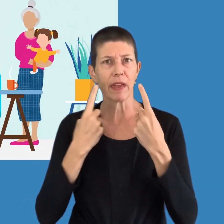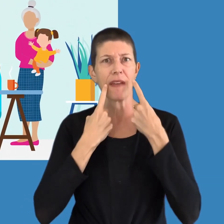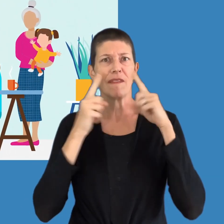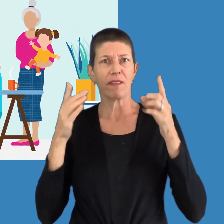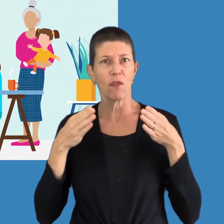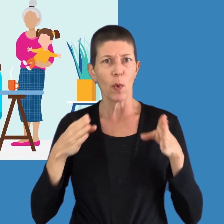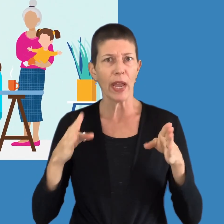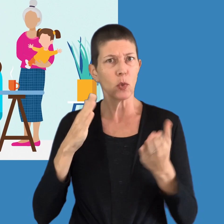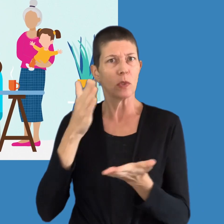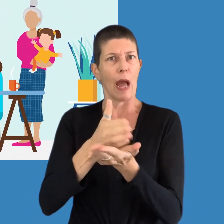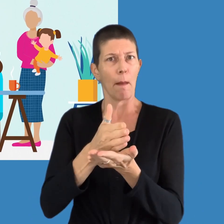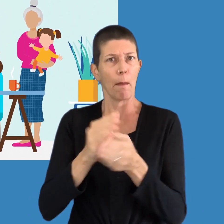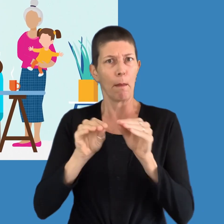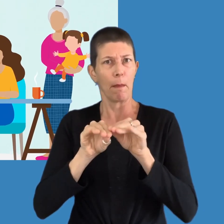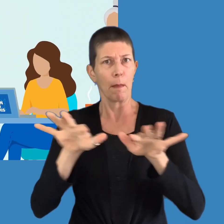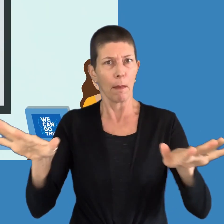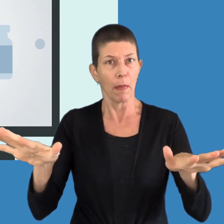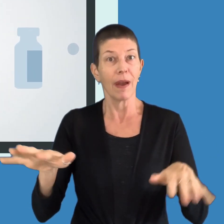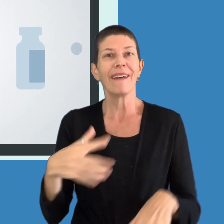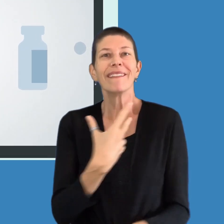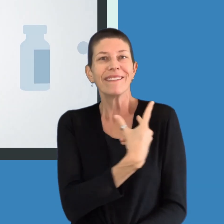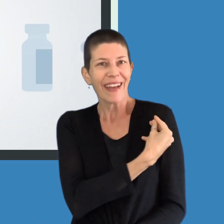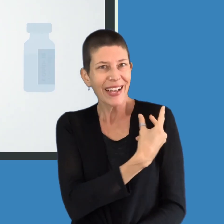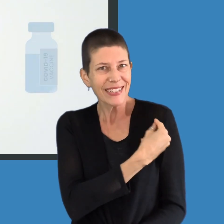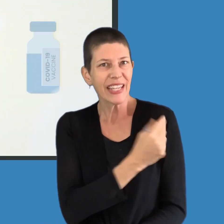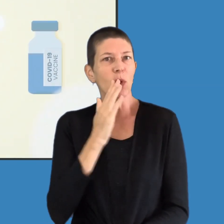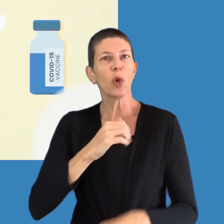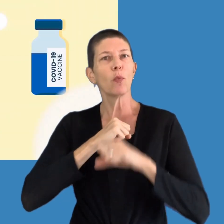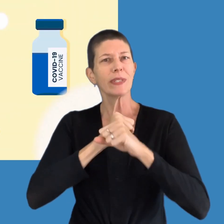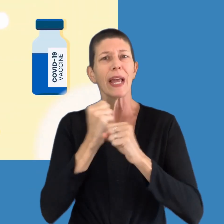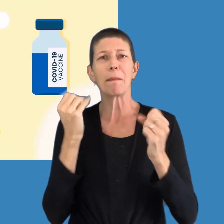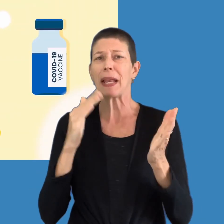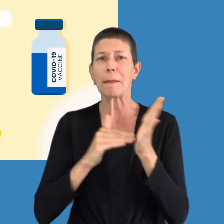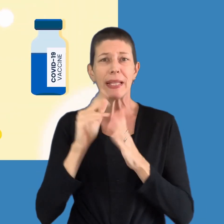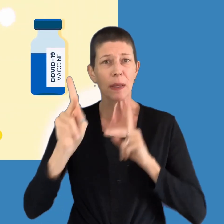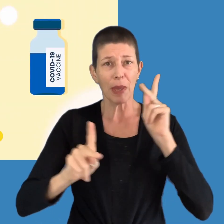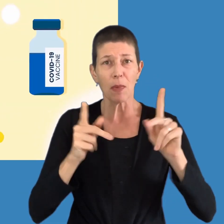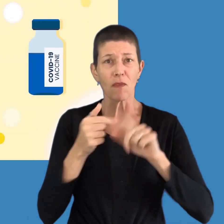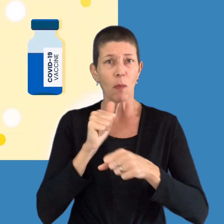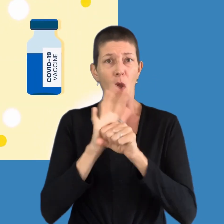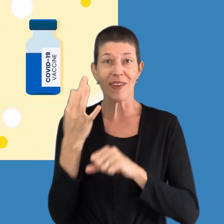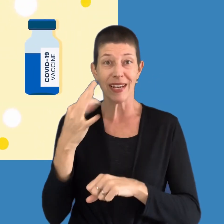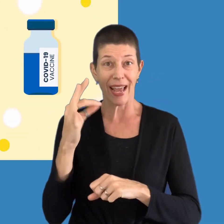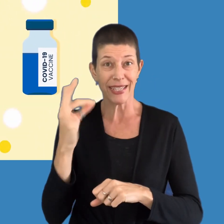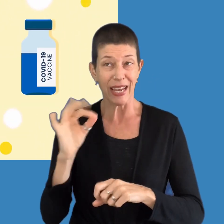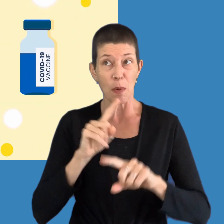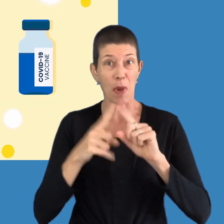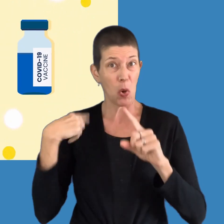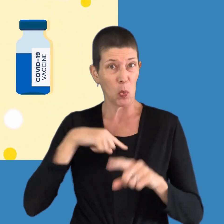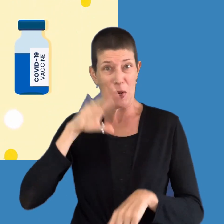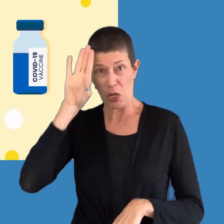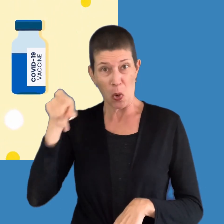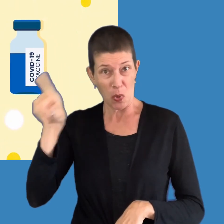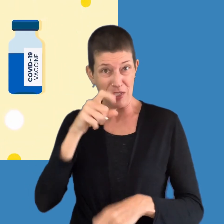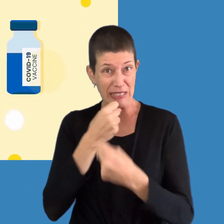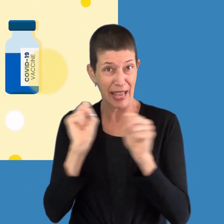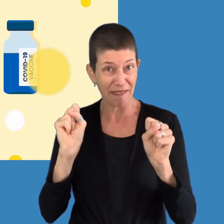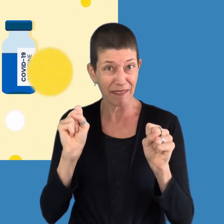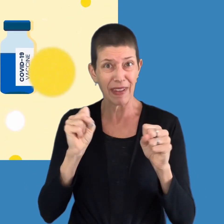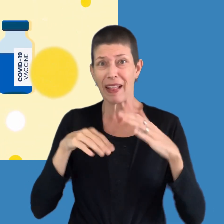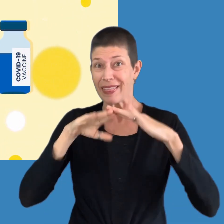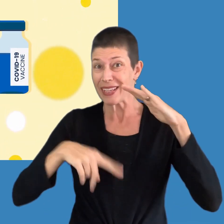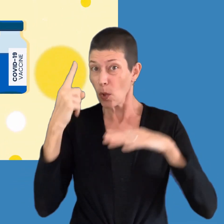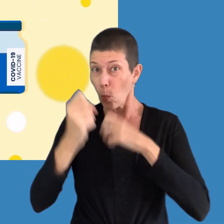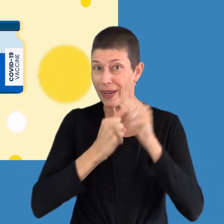there's a safe and effective way to stop it. Vaccines that will protect millions from COVID-19. But can we really know